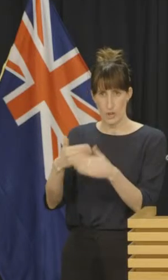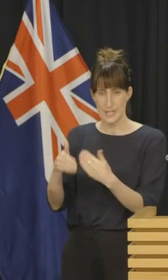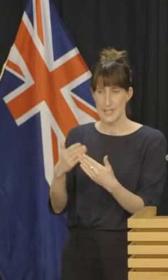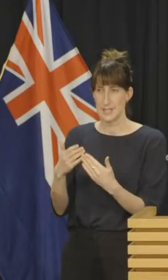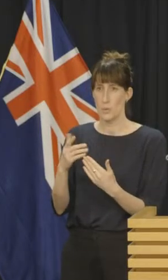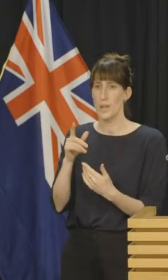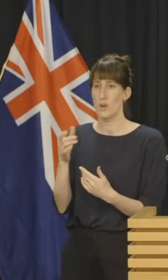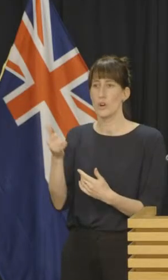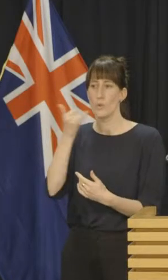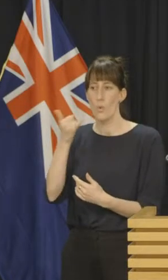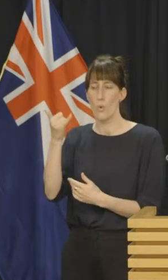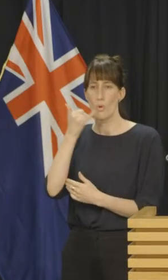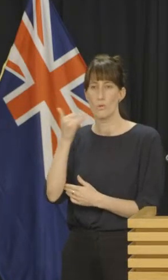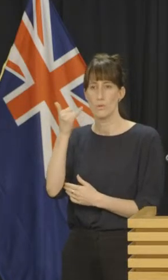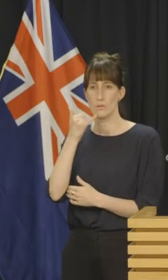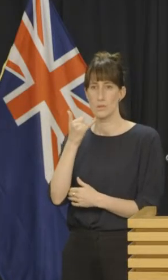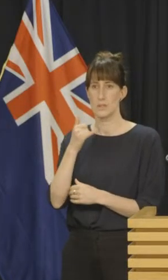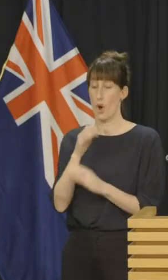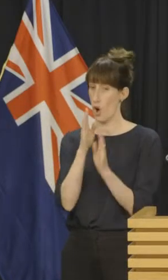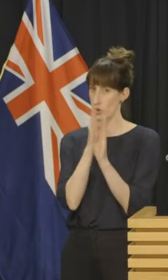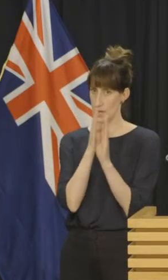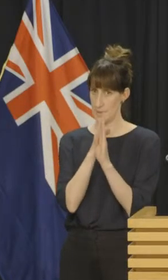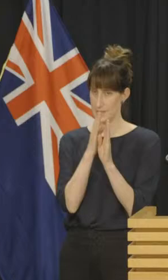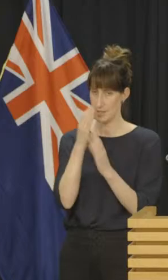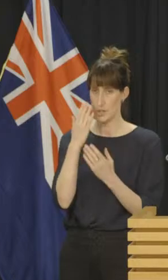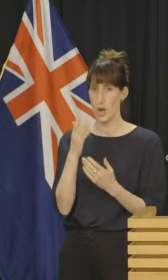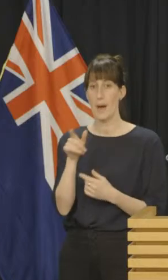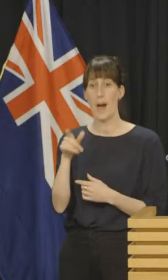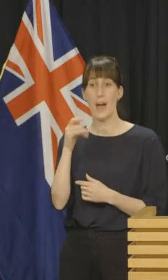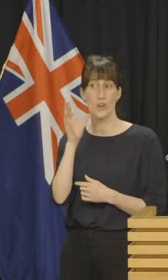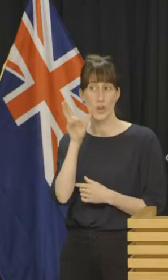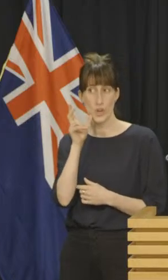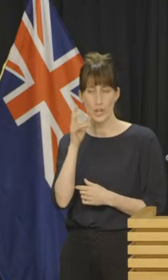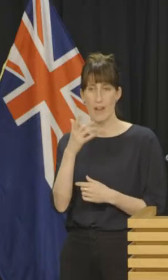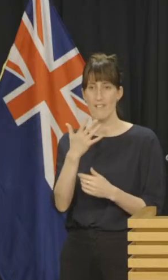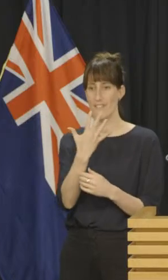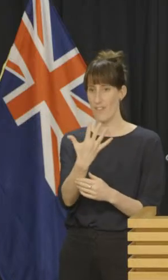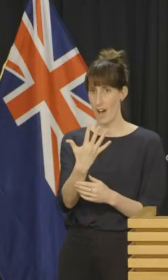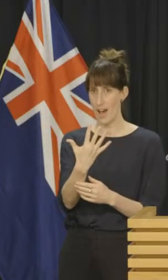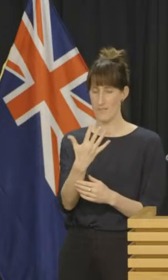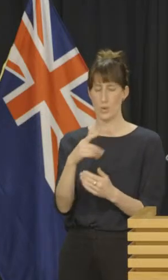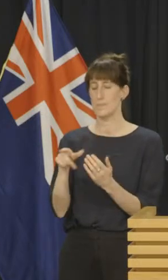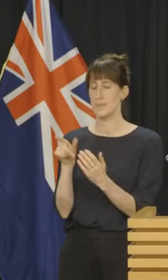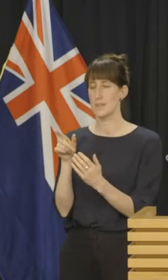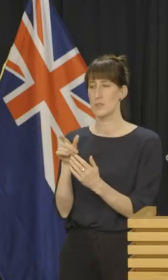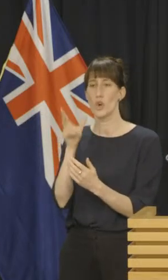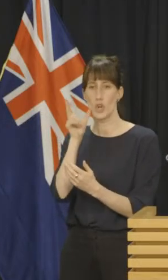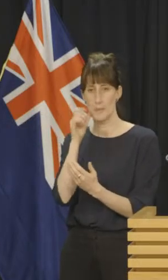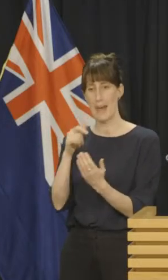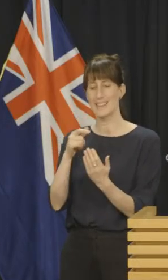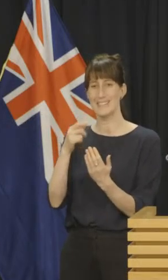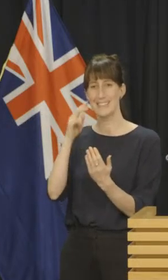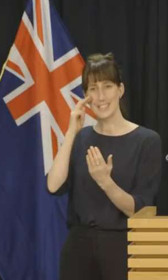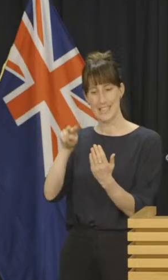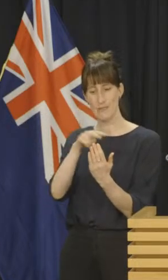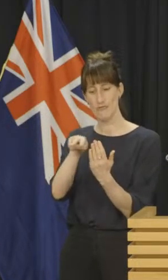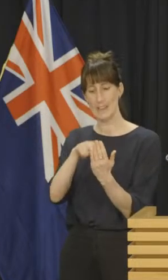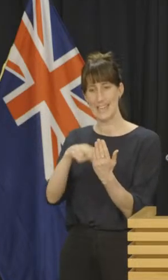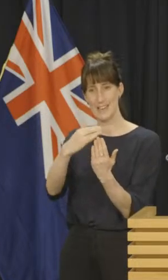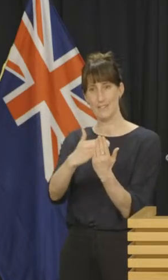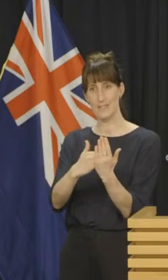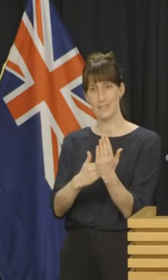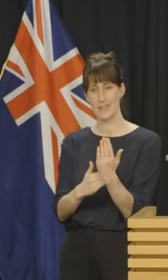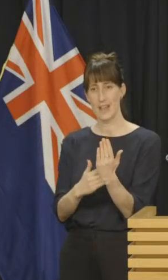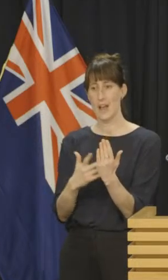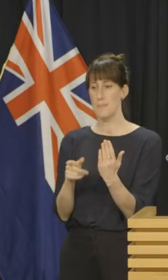in terms of the advice that they were giving, and I can tell you, I read through 5 individual transcripts that names and personal details would be taken out. Every one of those people was